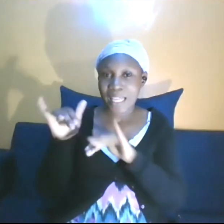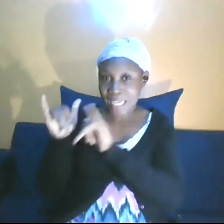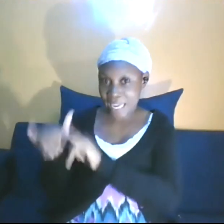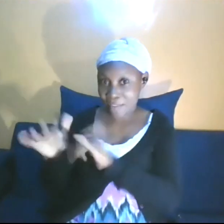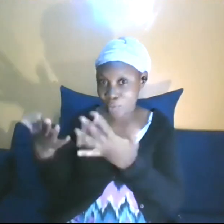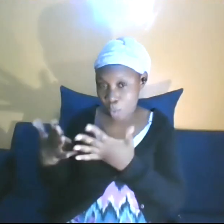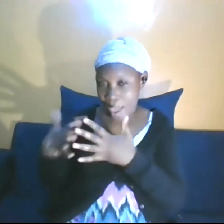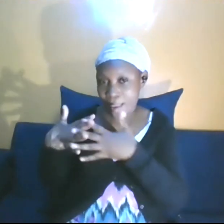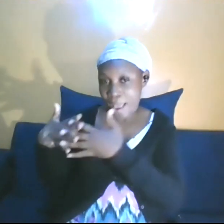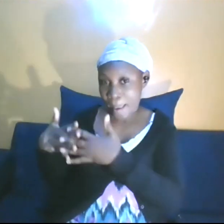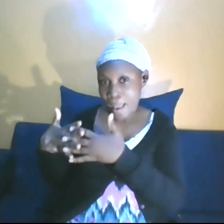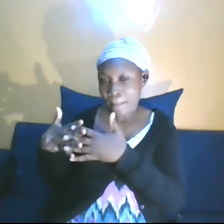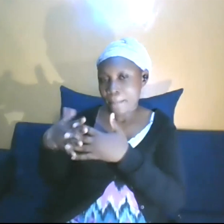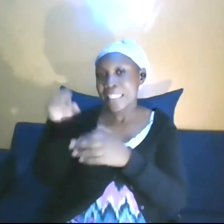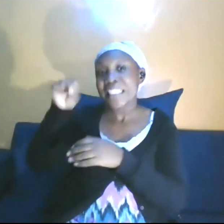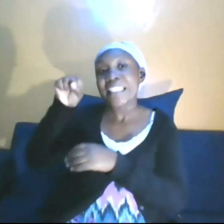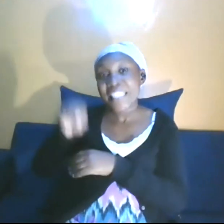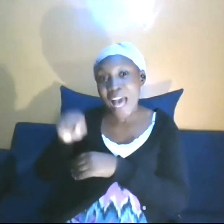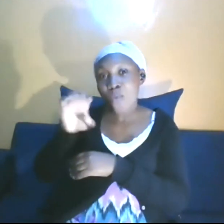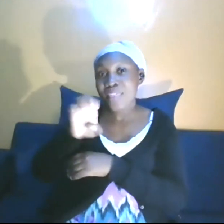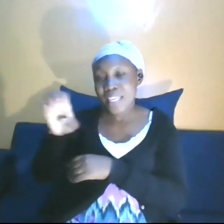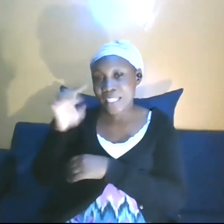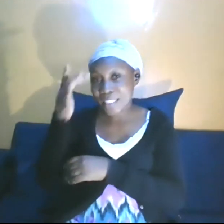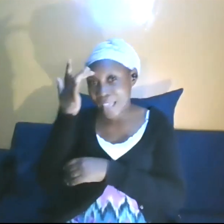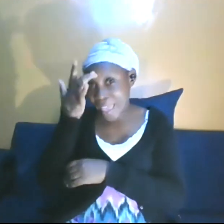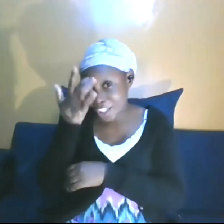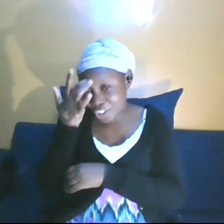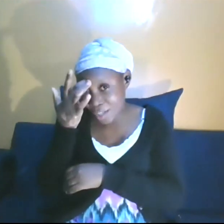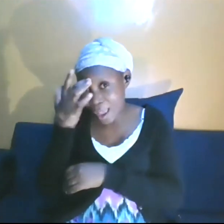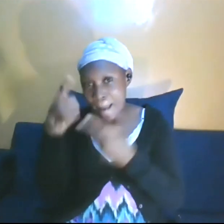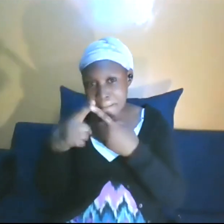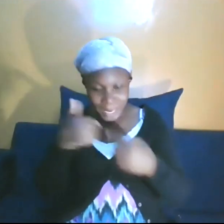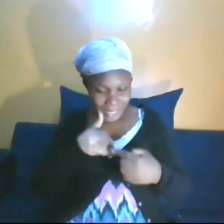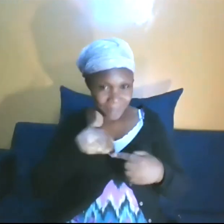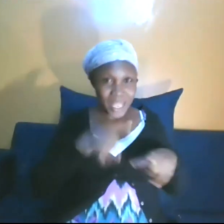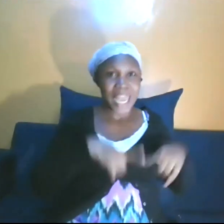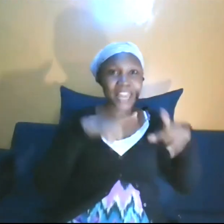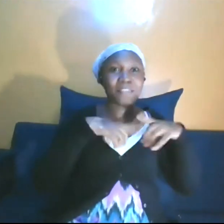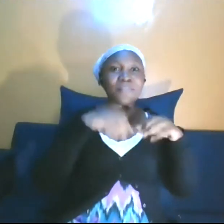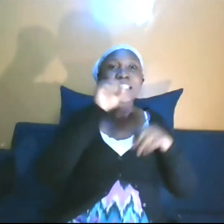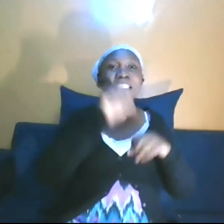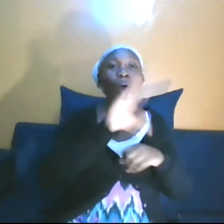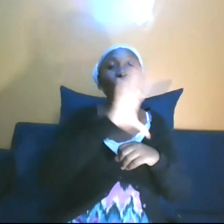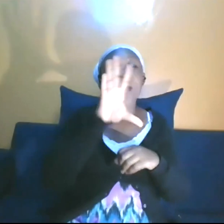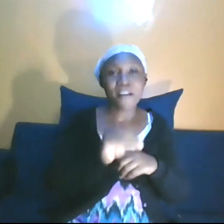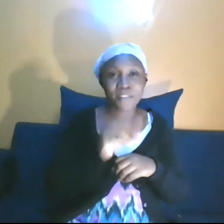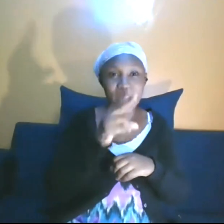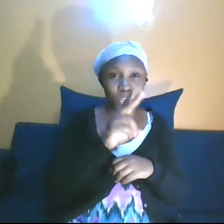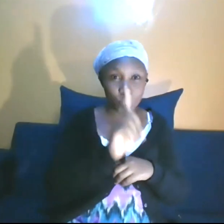Asia. I'm from the States, but I've been living in South Africa for 21 years. So I've been in